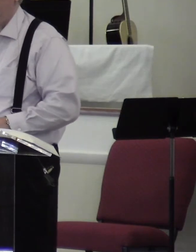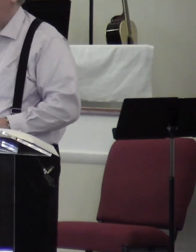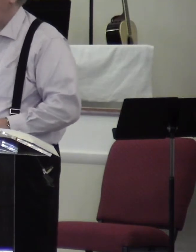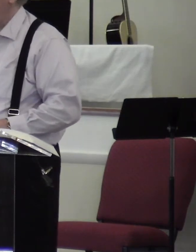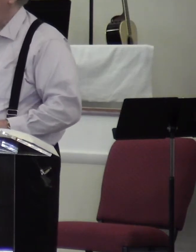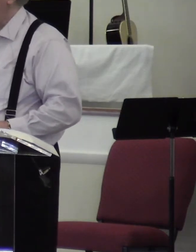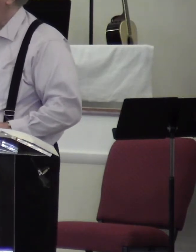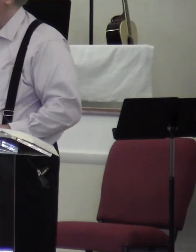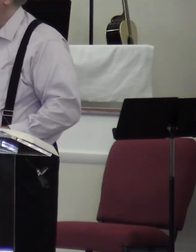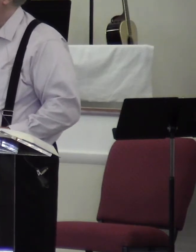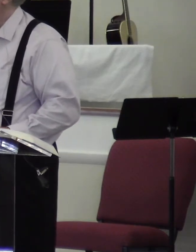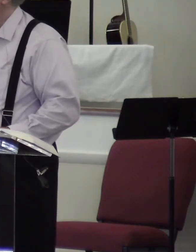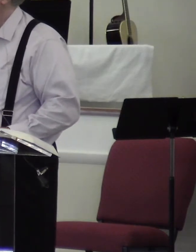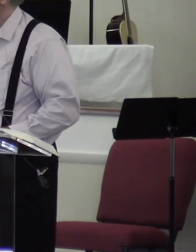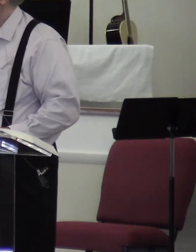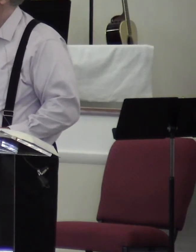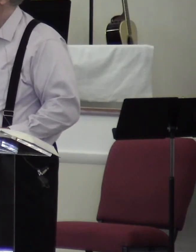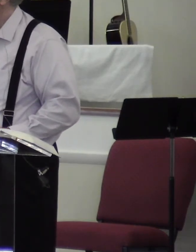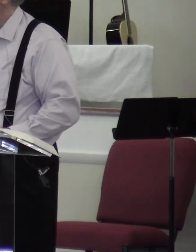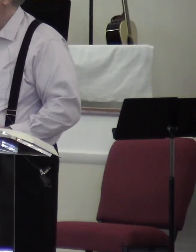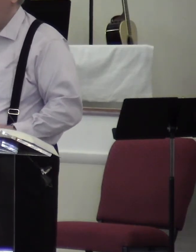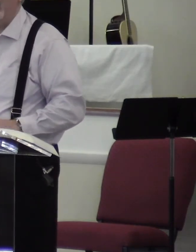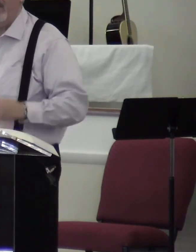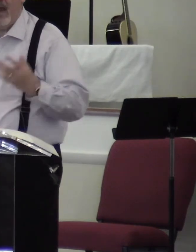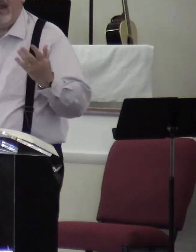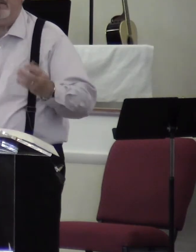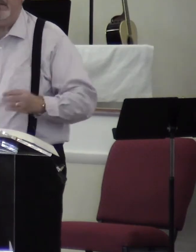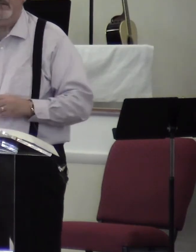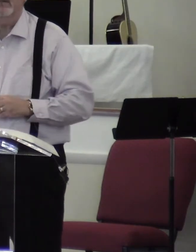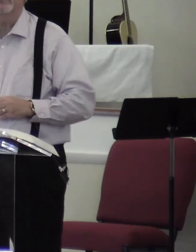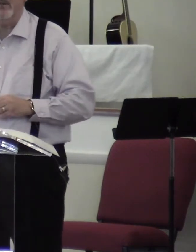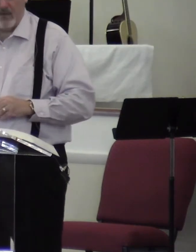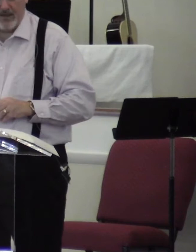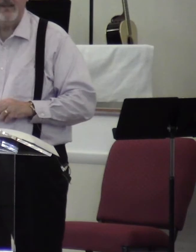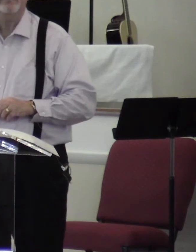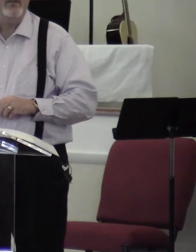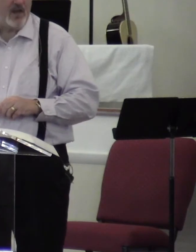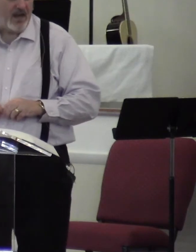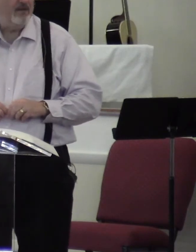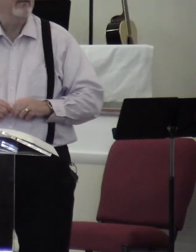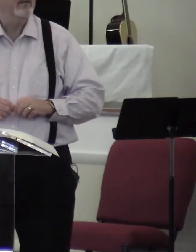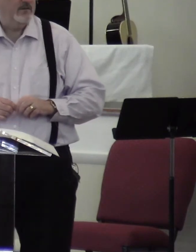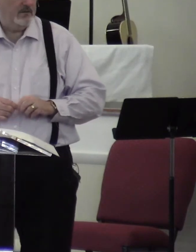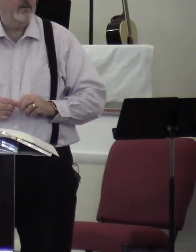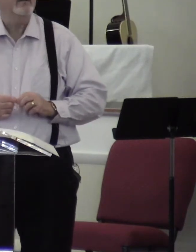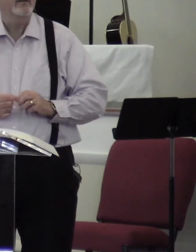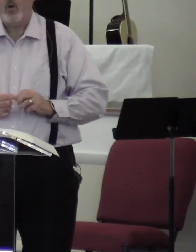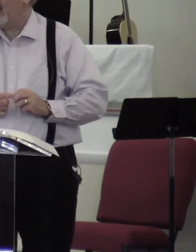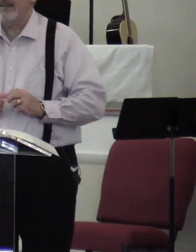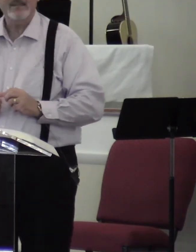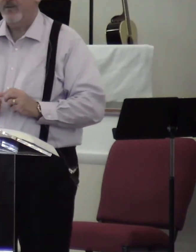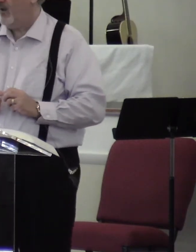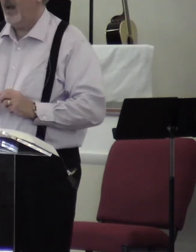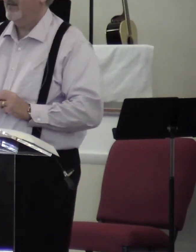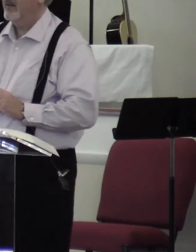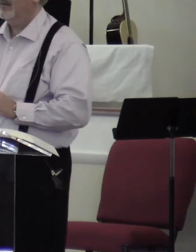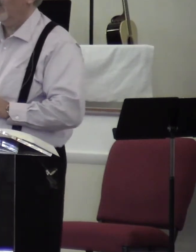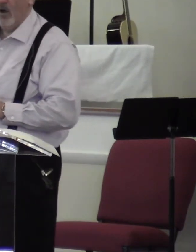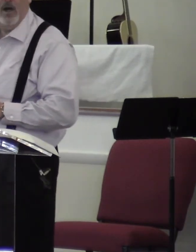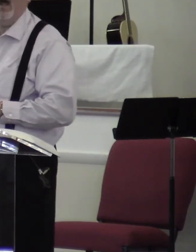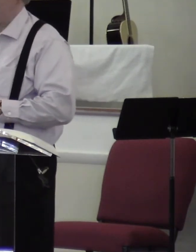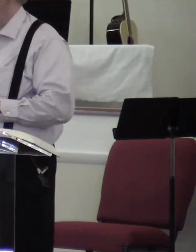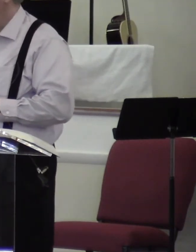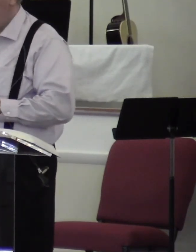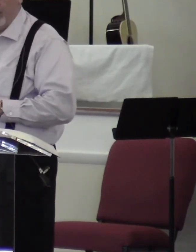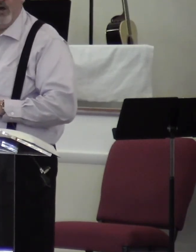Any of you ever received an inheritance? Some of you have. Like this if you have. Or like this if you haven't.